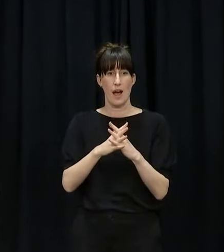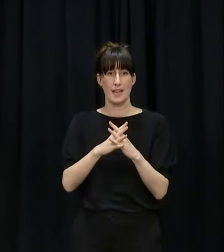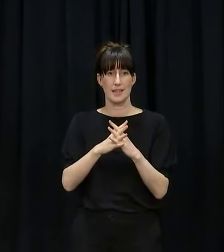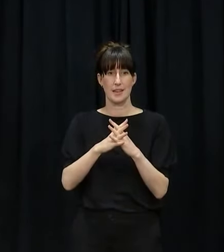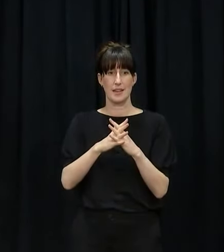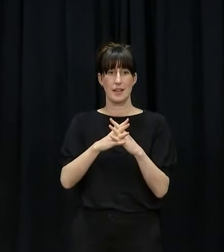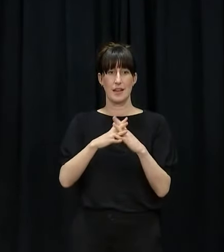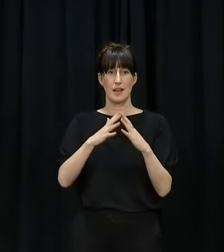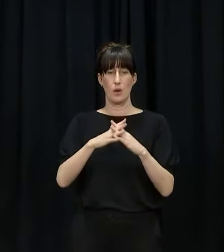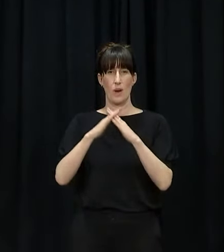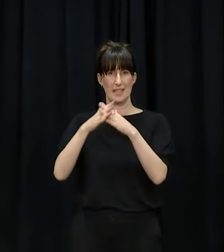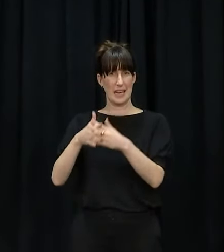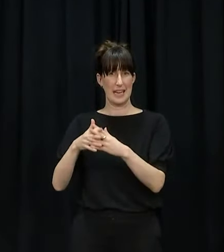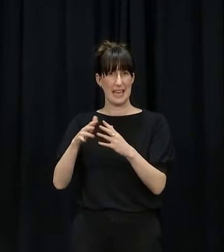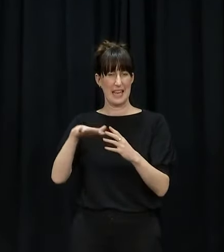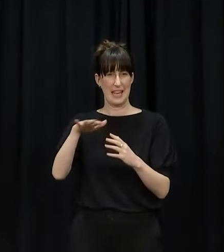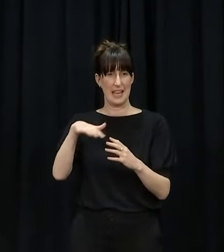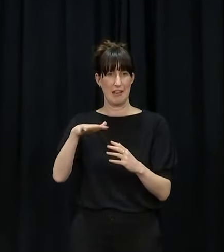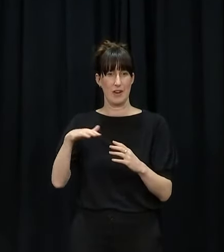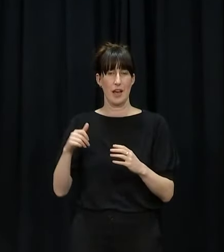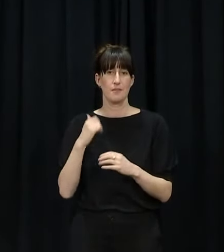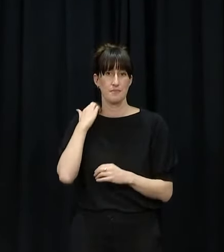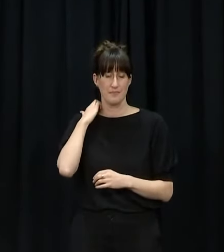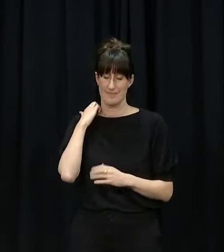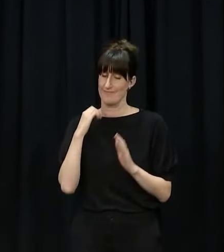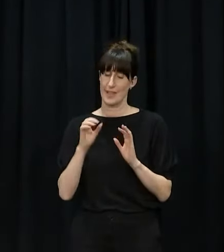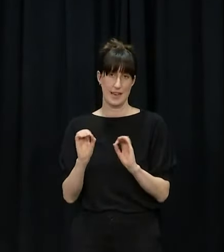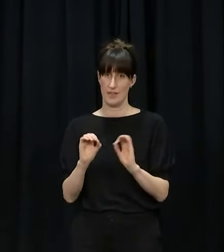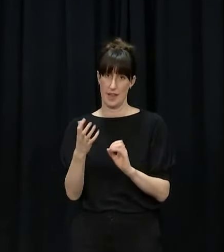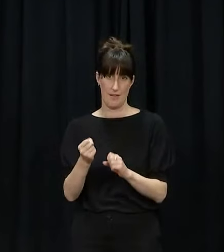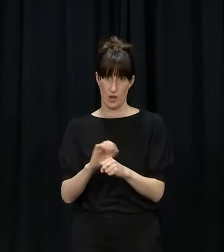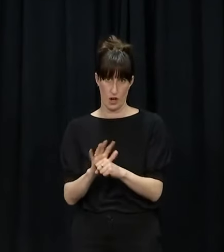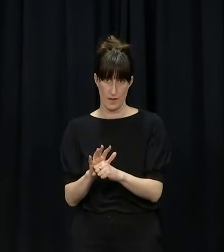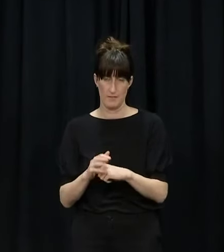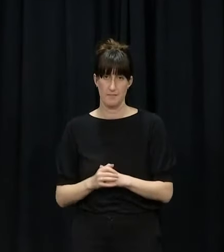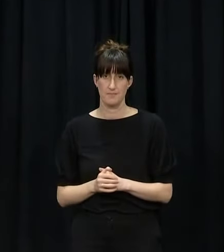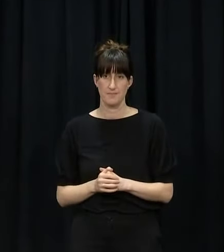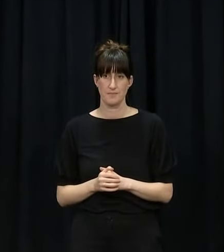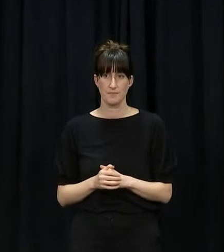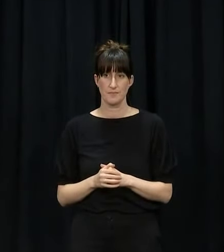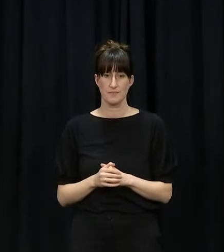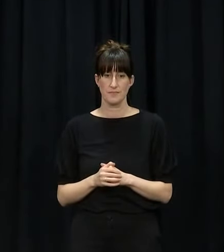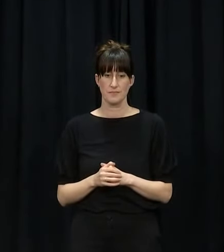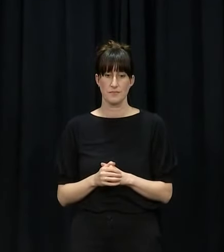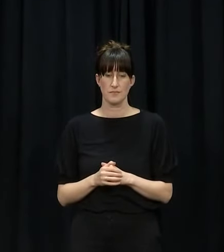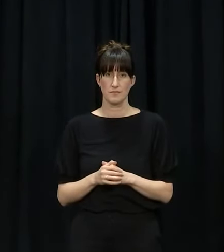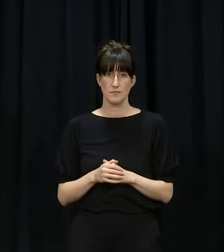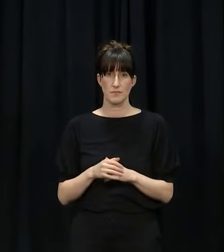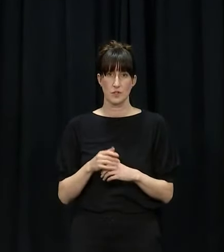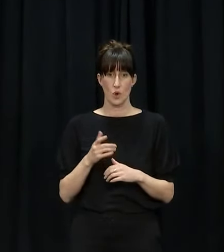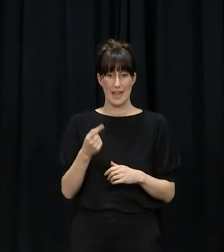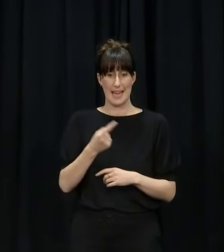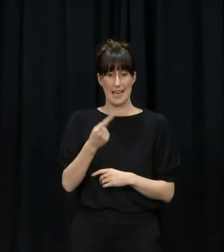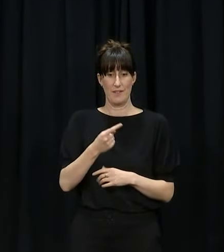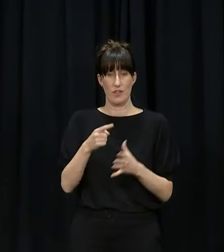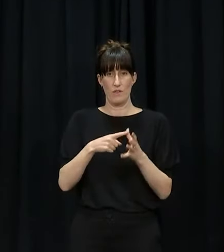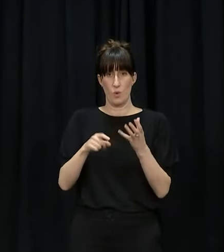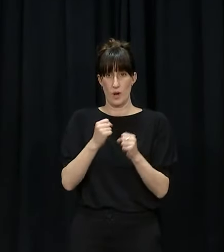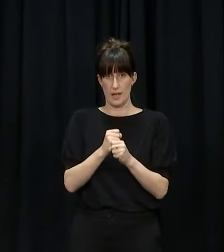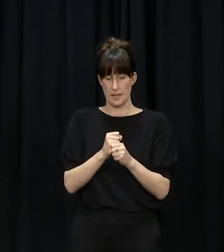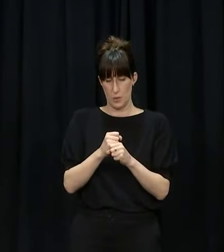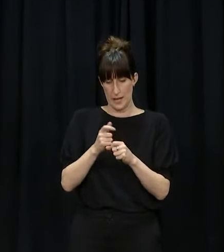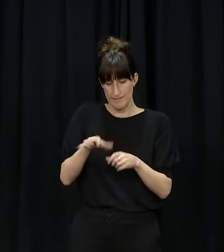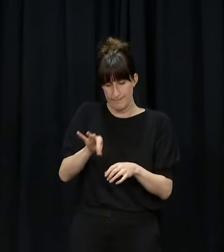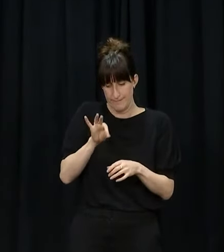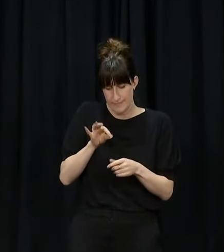was also positive. This follows negative results from these locations from samples on the 11th of August.